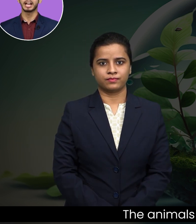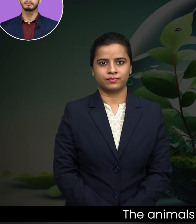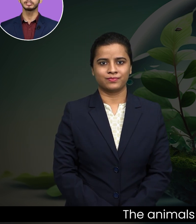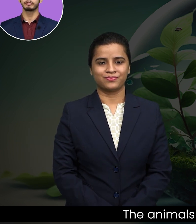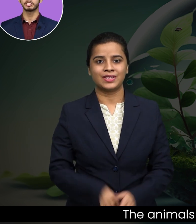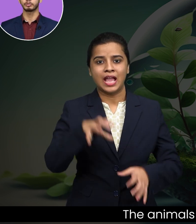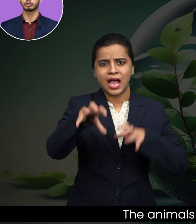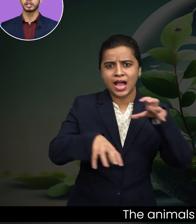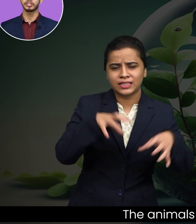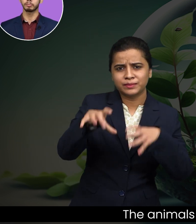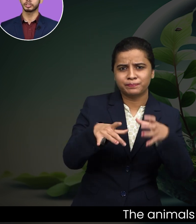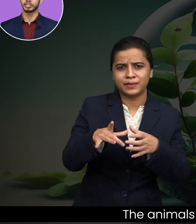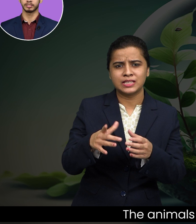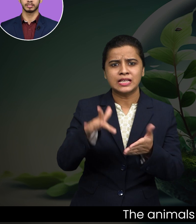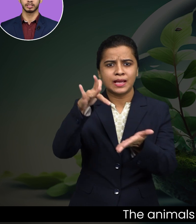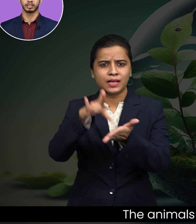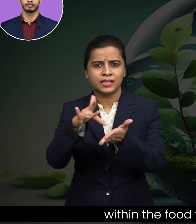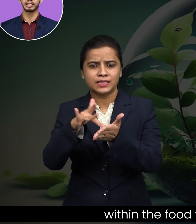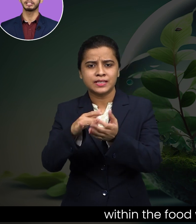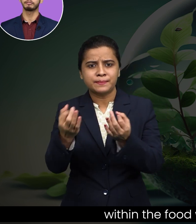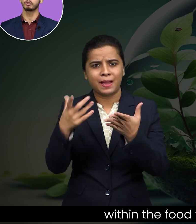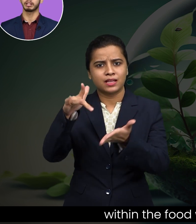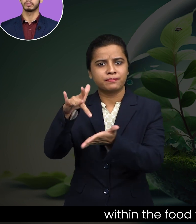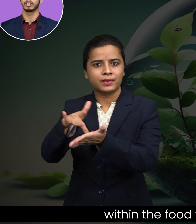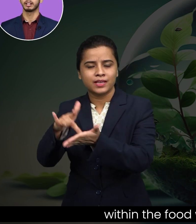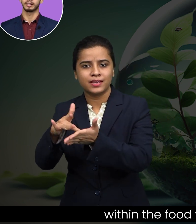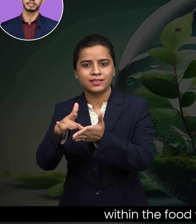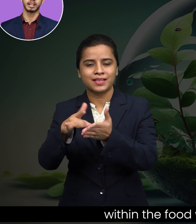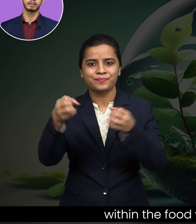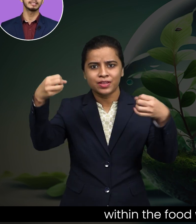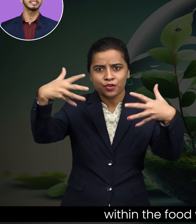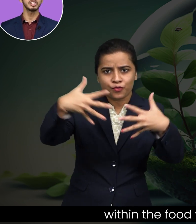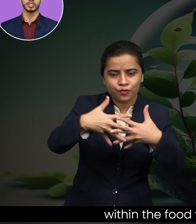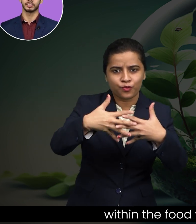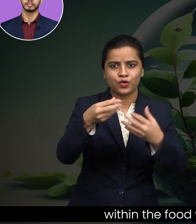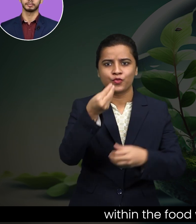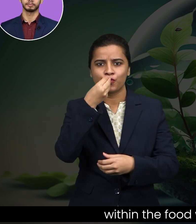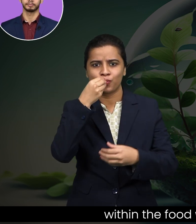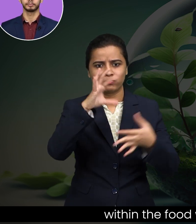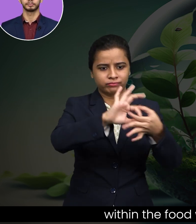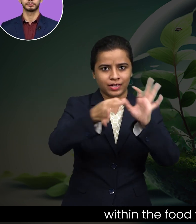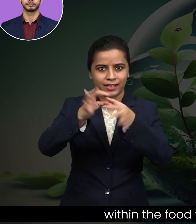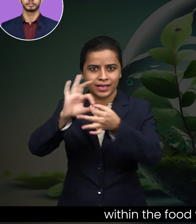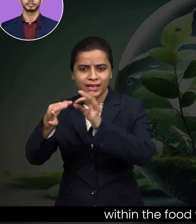The animals fit into special positions within the food web described as its niche.